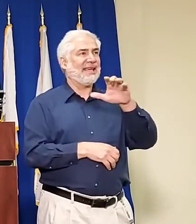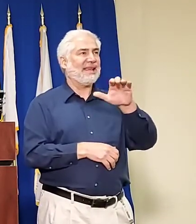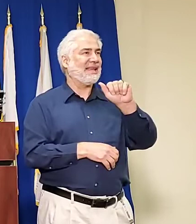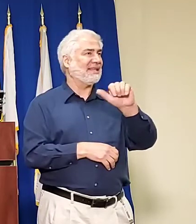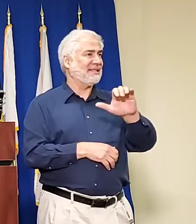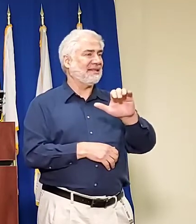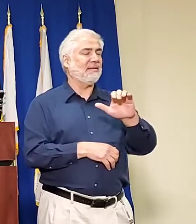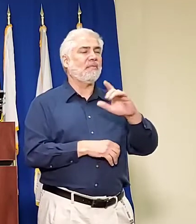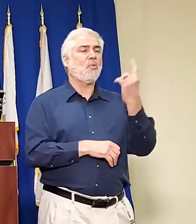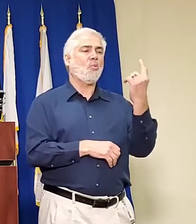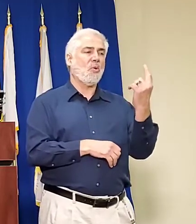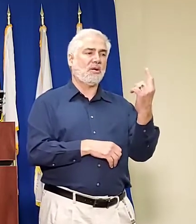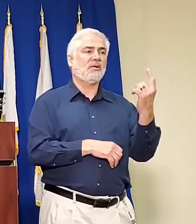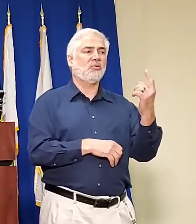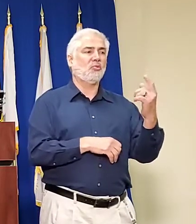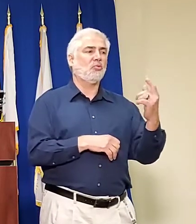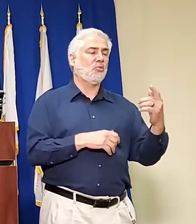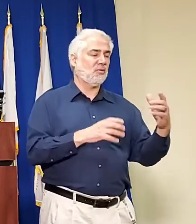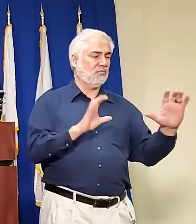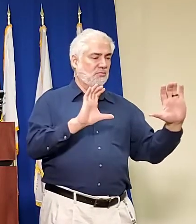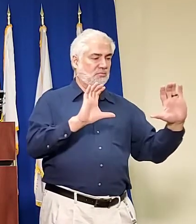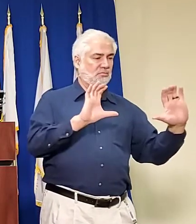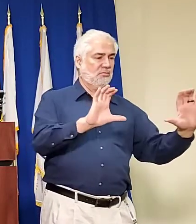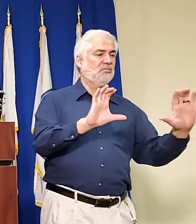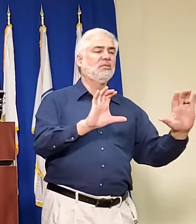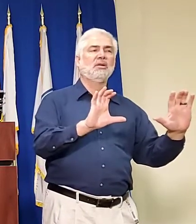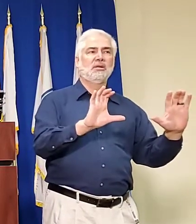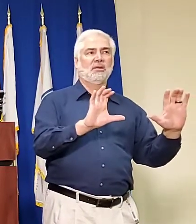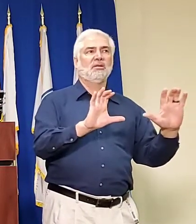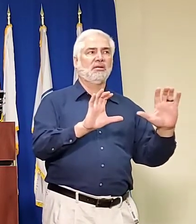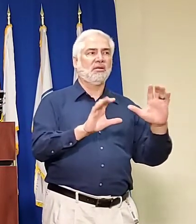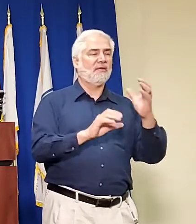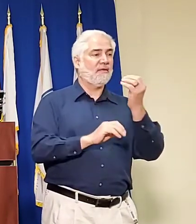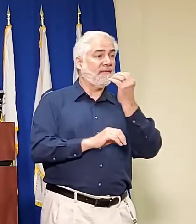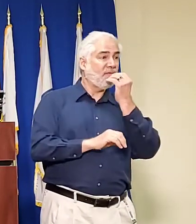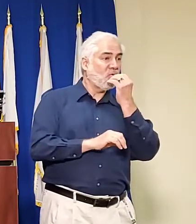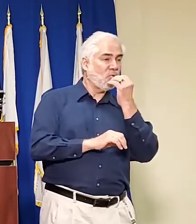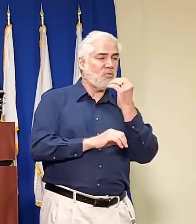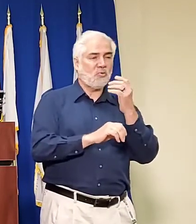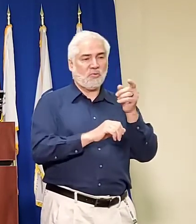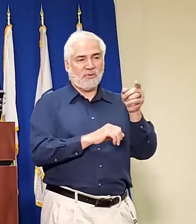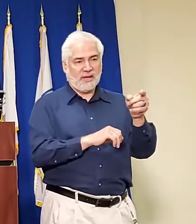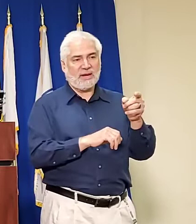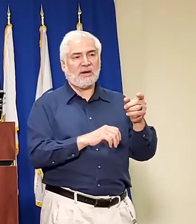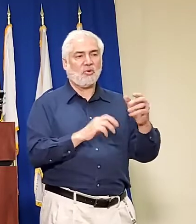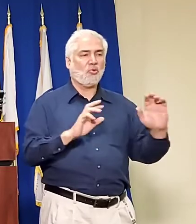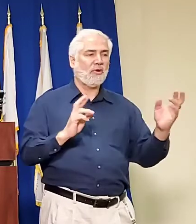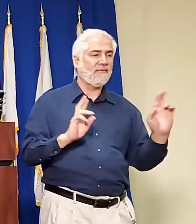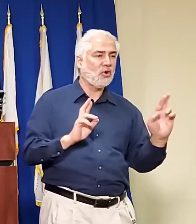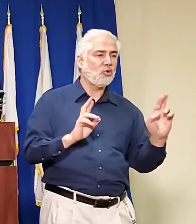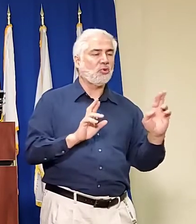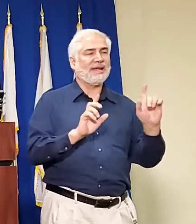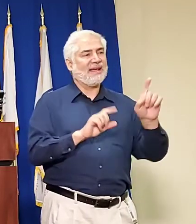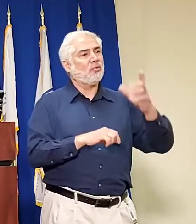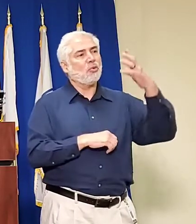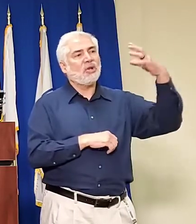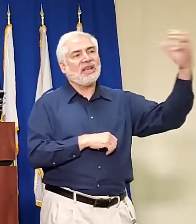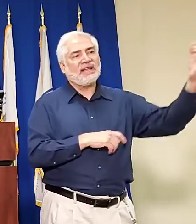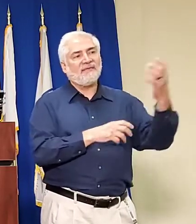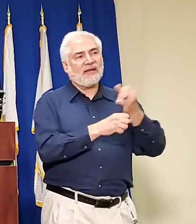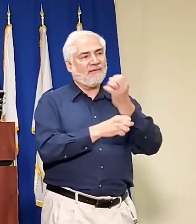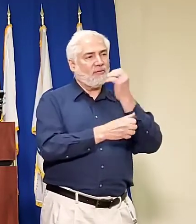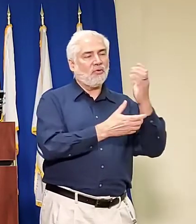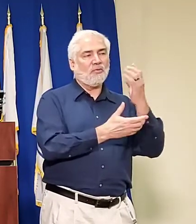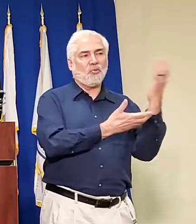ideally one that has like a refrigerator and a place that food could be stored, so that the person doesn't have to leave to get food, that we can